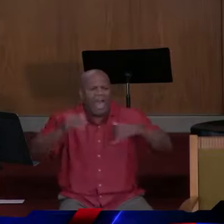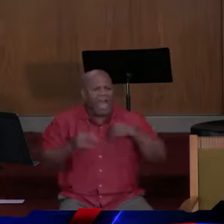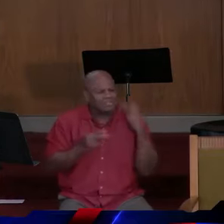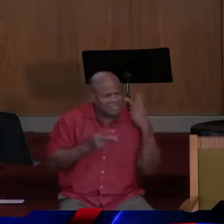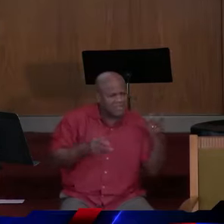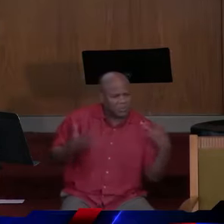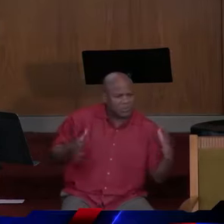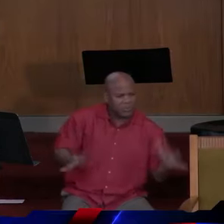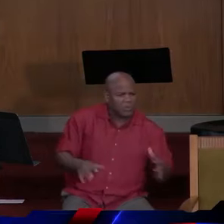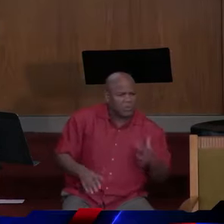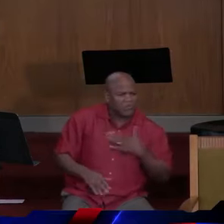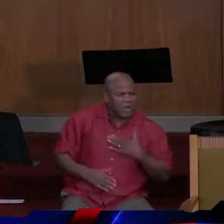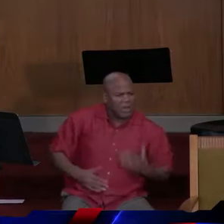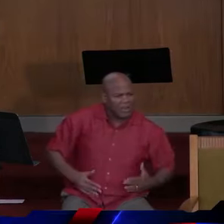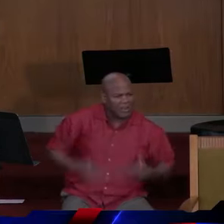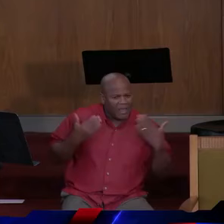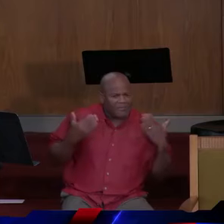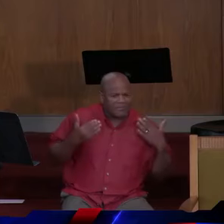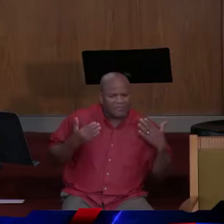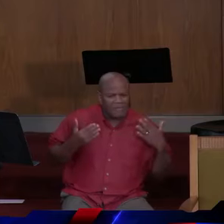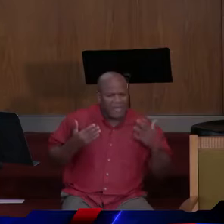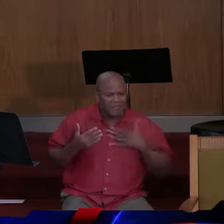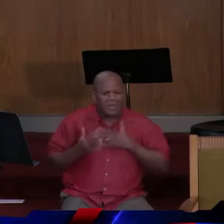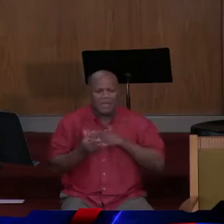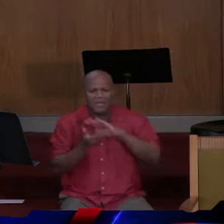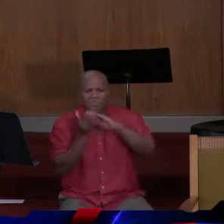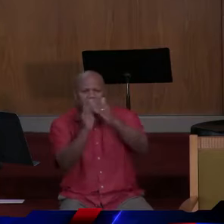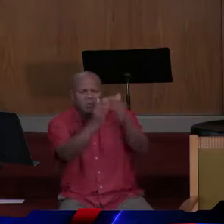in my life, in the life of my community.